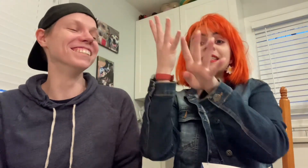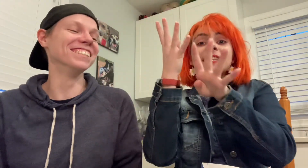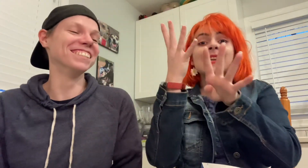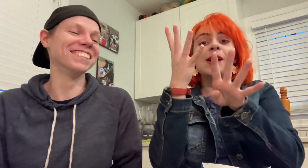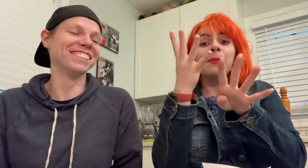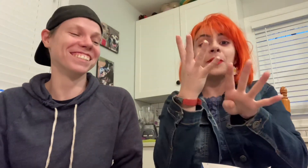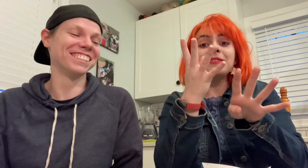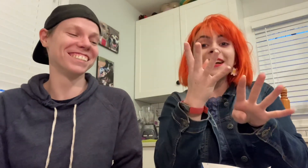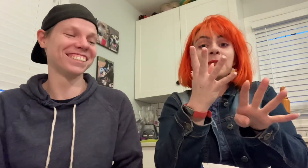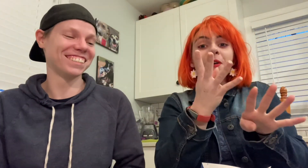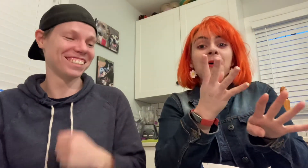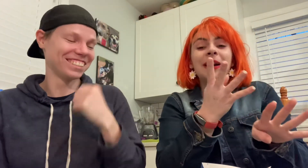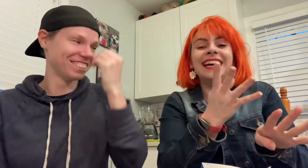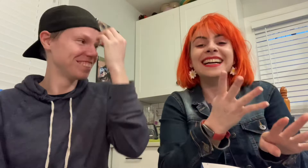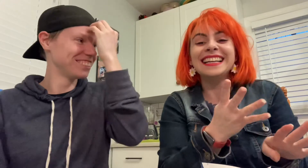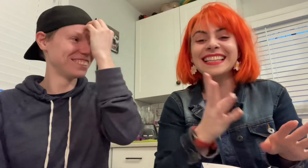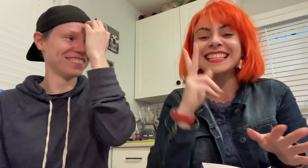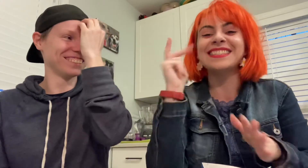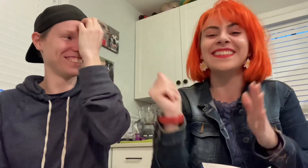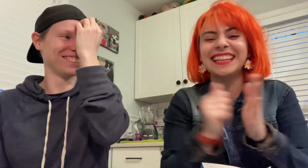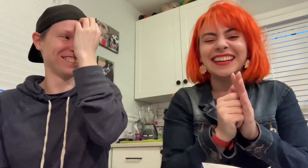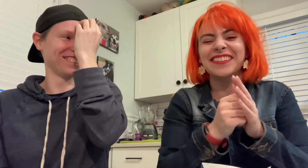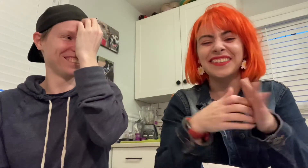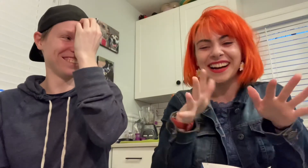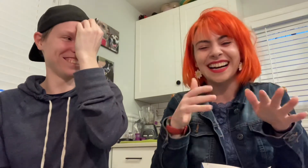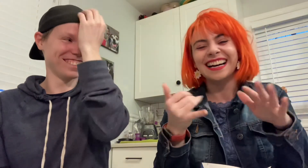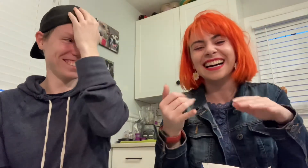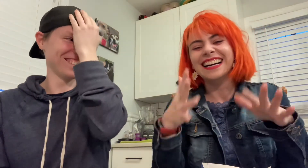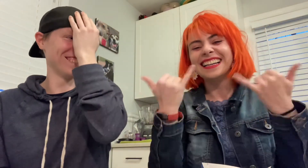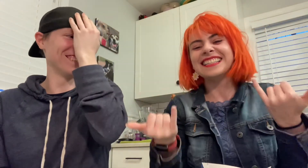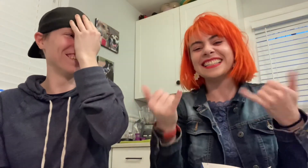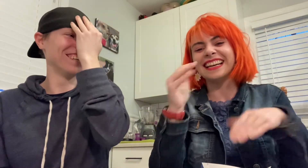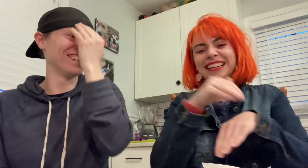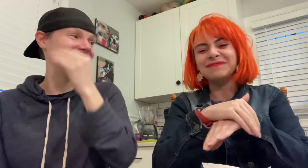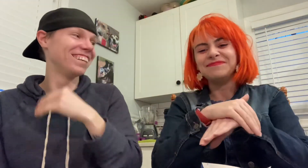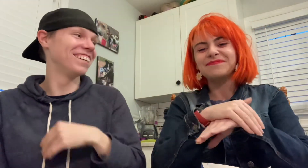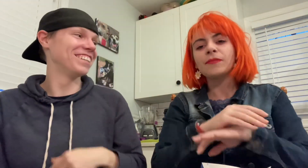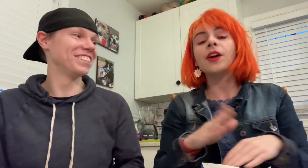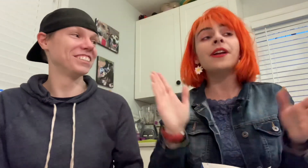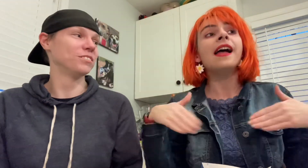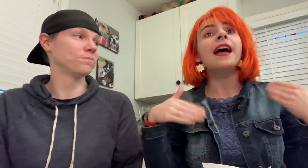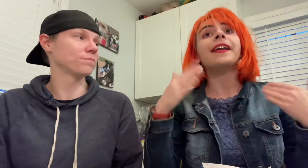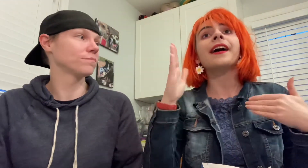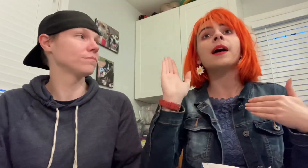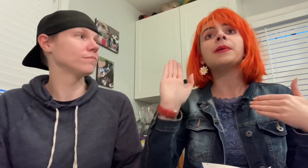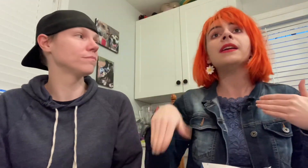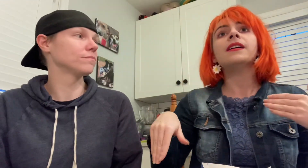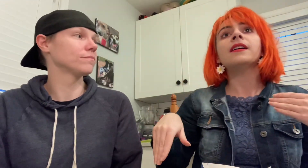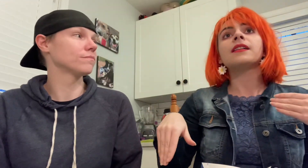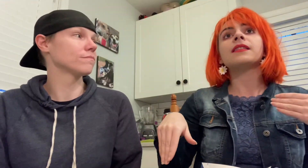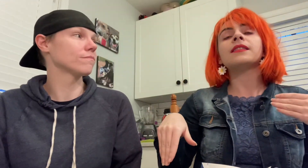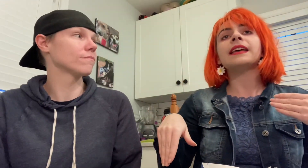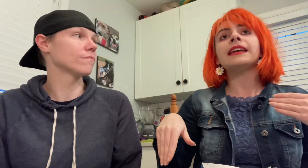Okay. Upload, download this video tonight. Oh, yeah. And happy late,